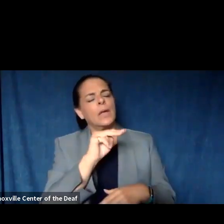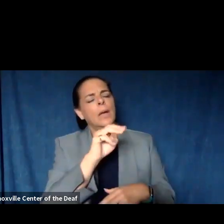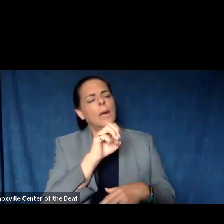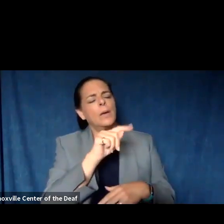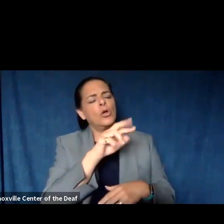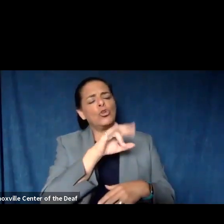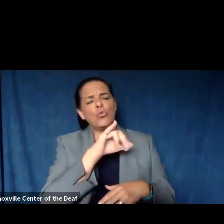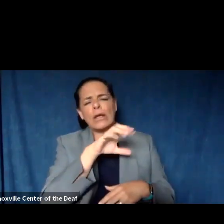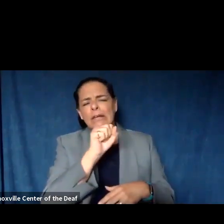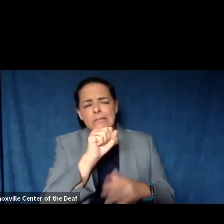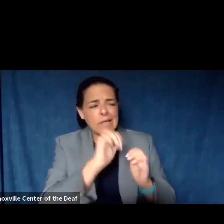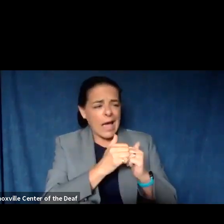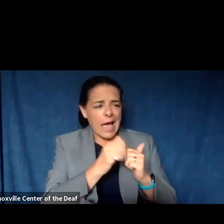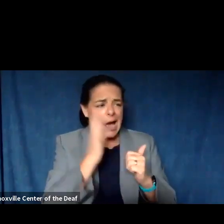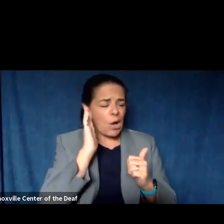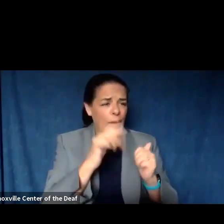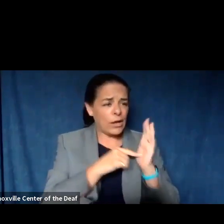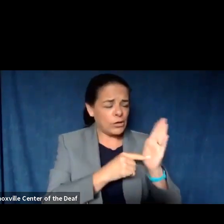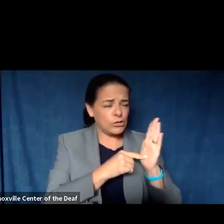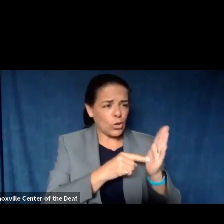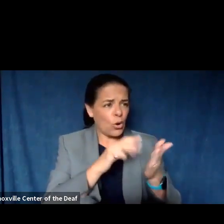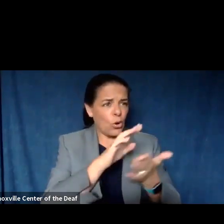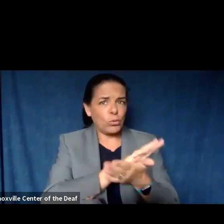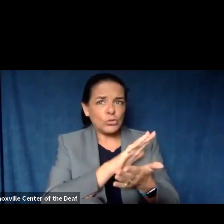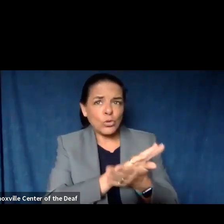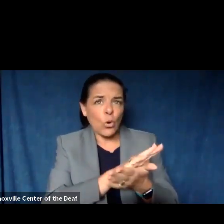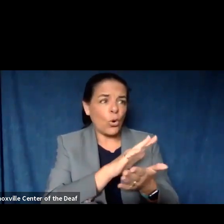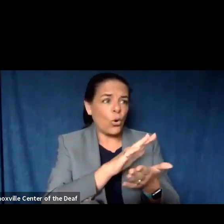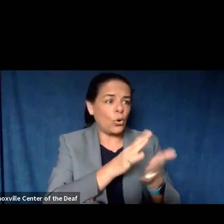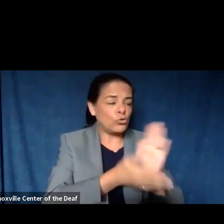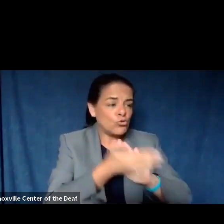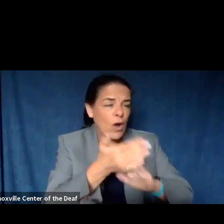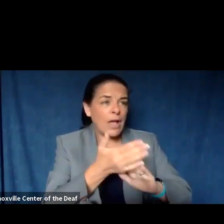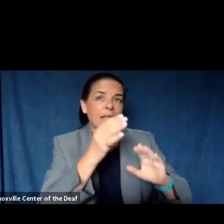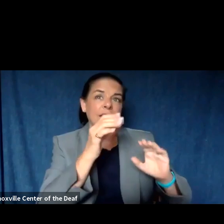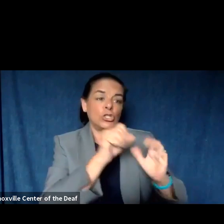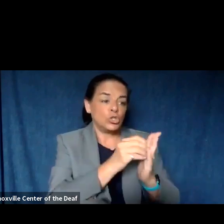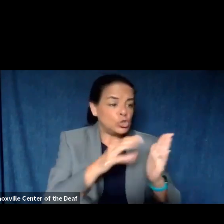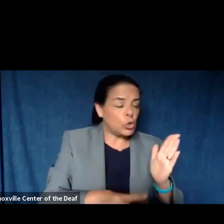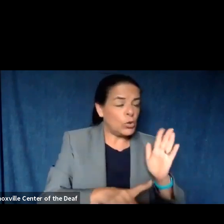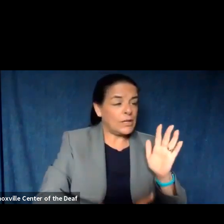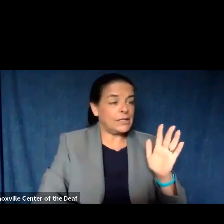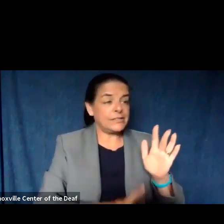are operating on, and includes student attendance rate, teacher staff attendance rate,